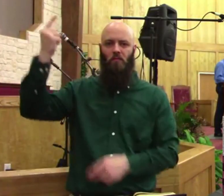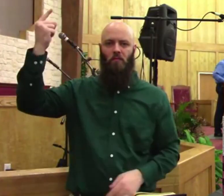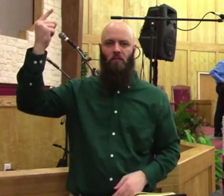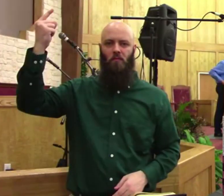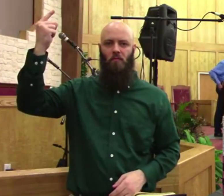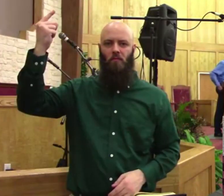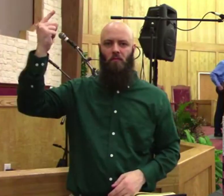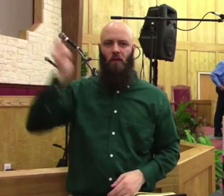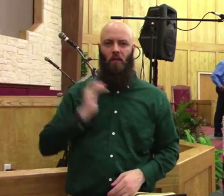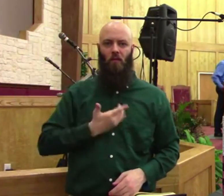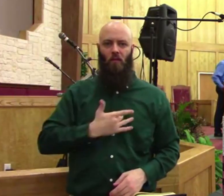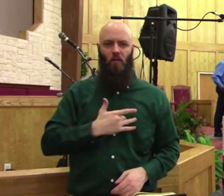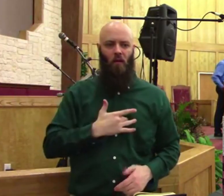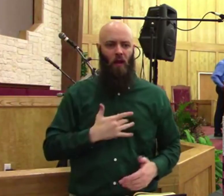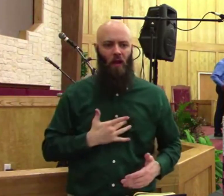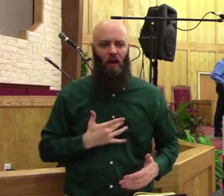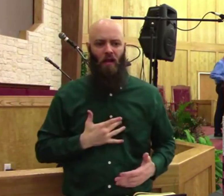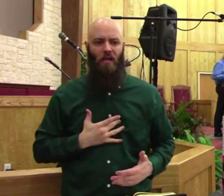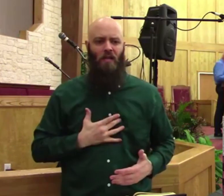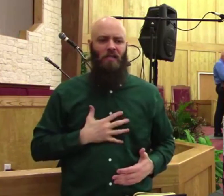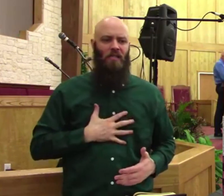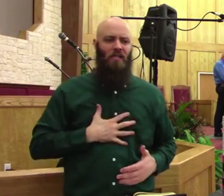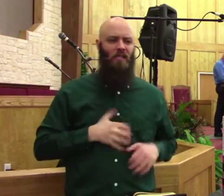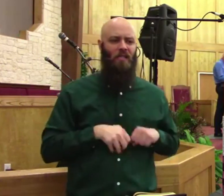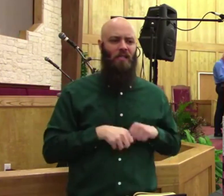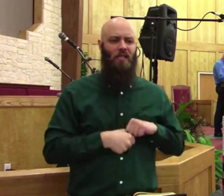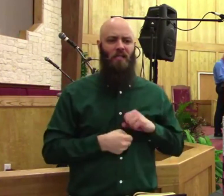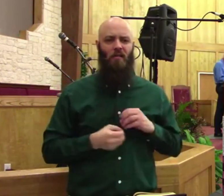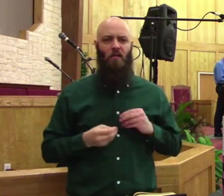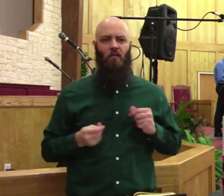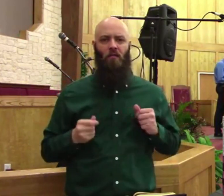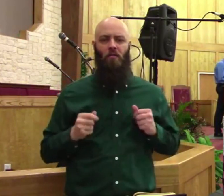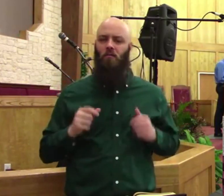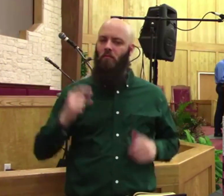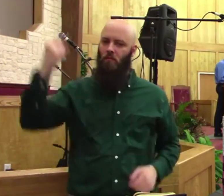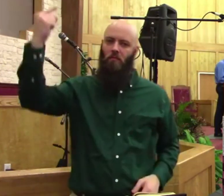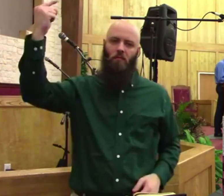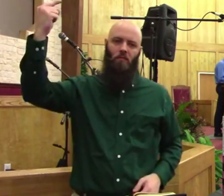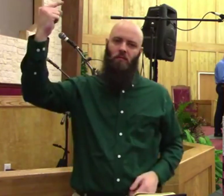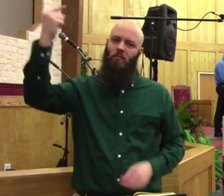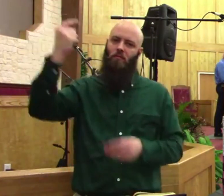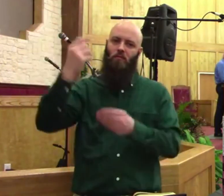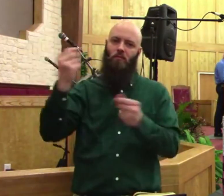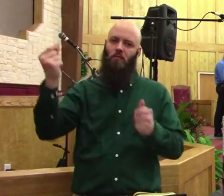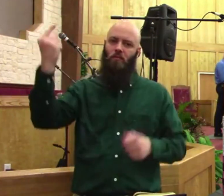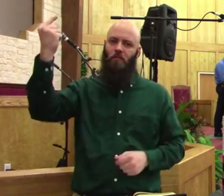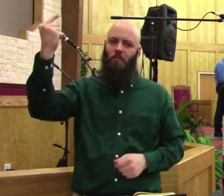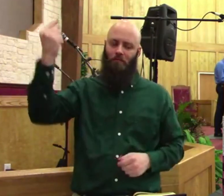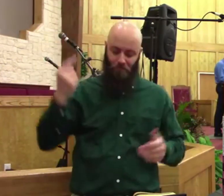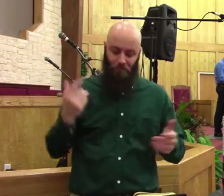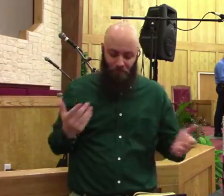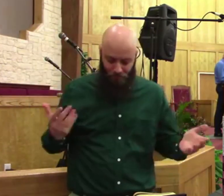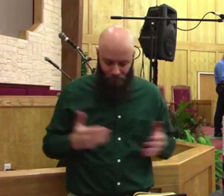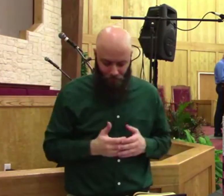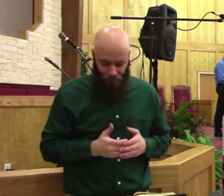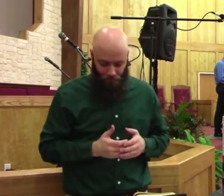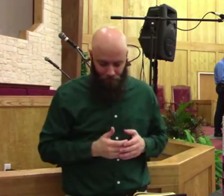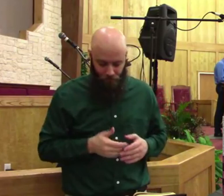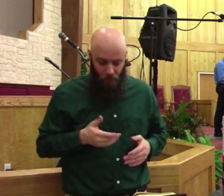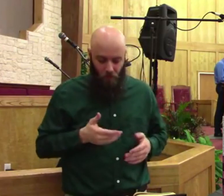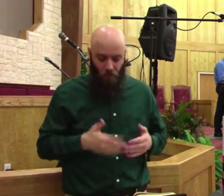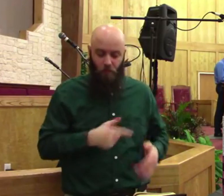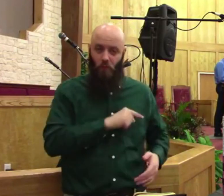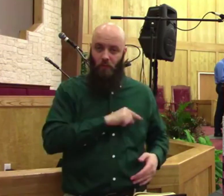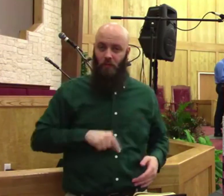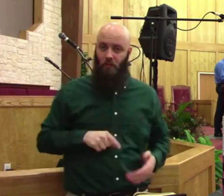heart. So the queen sets Daniel forward as a, if you will, a shadow with her